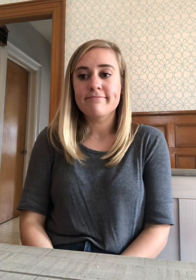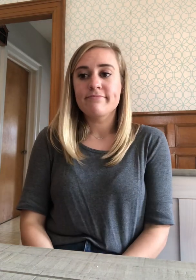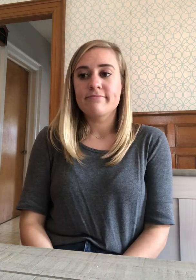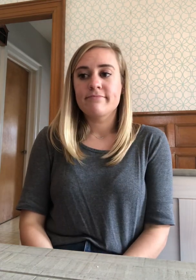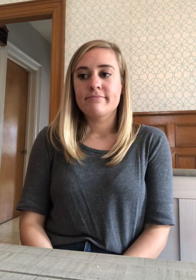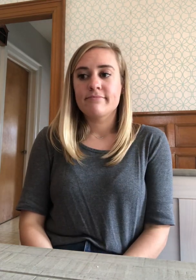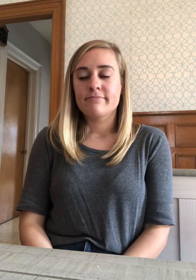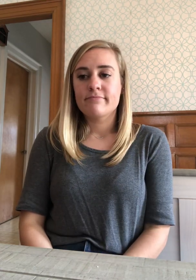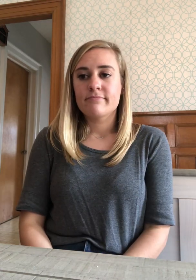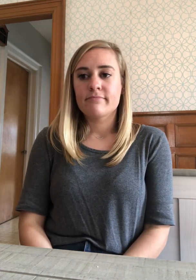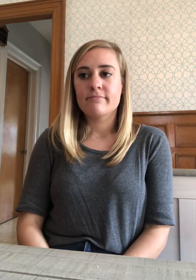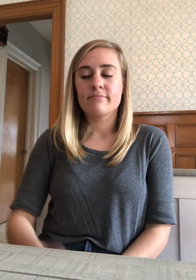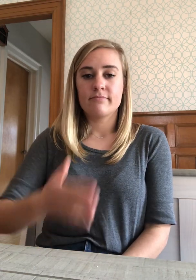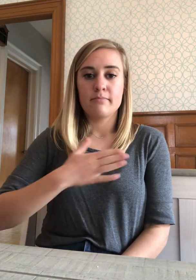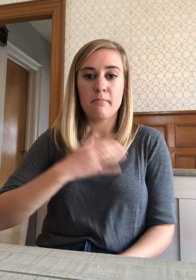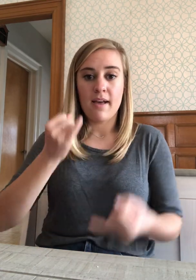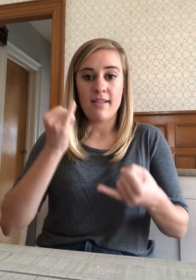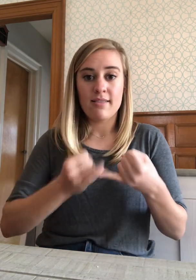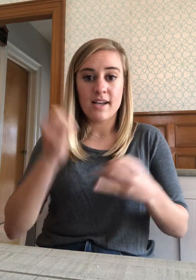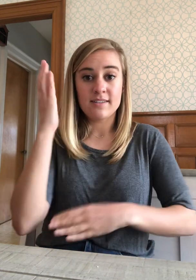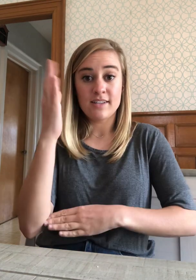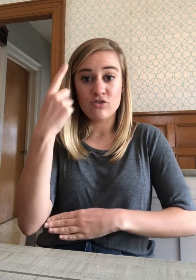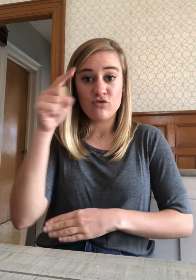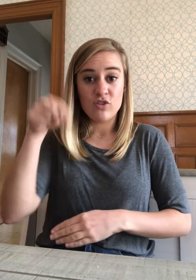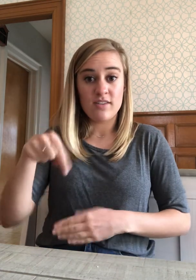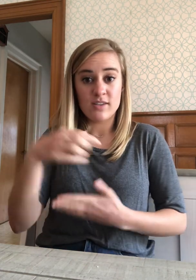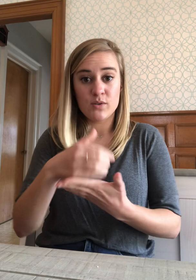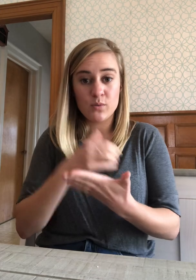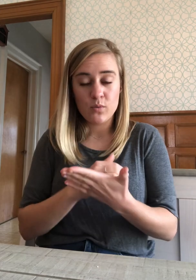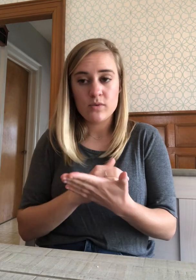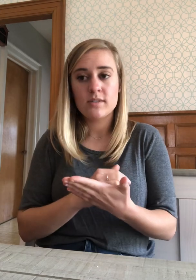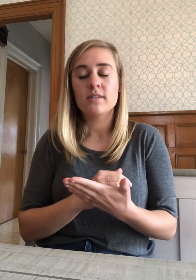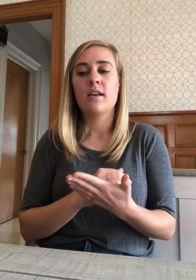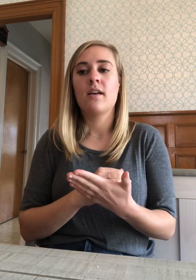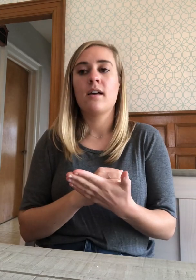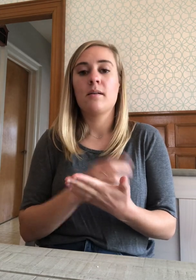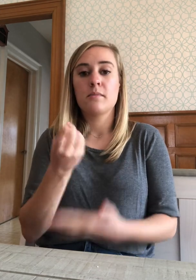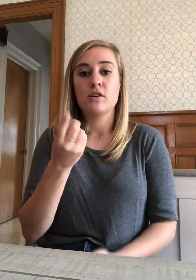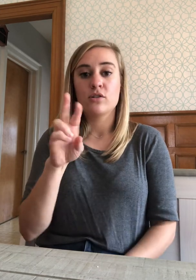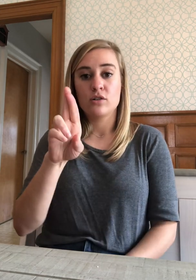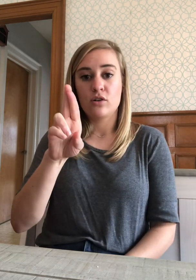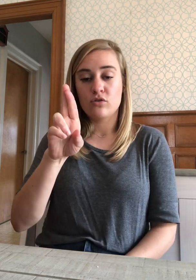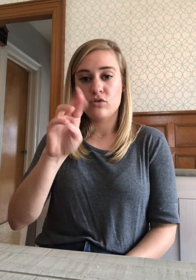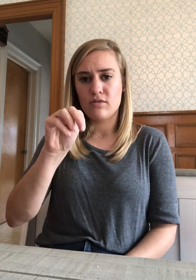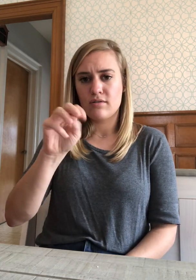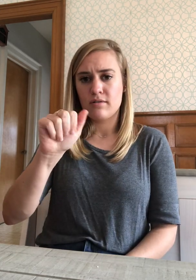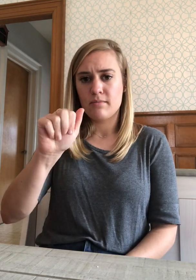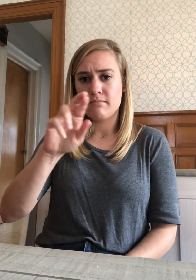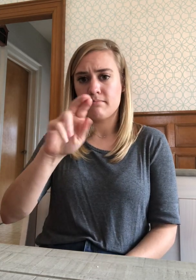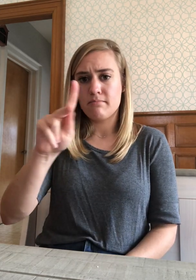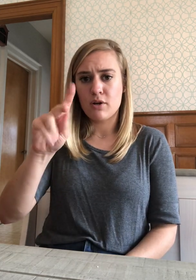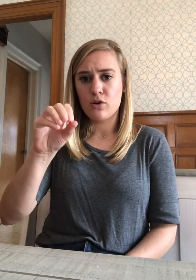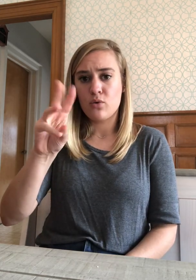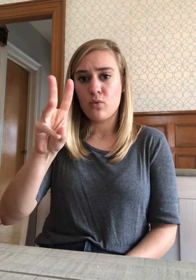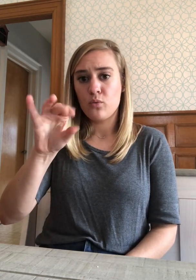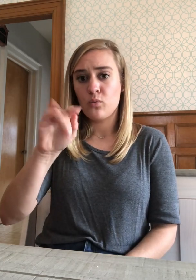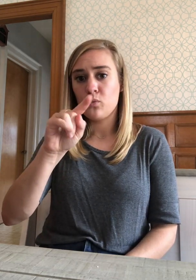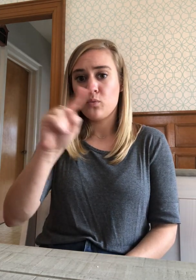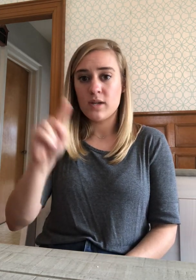So this will be my last lecture for this course. Dr. Markowitz and Dr. Cronin have lectures to go still. I'm not sure how they're going